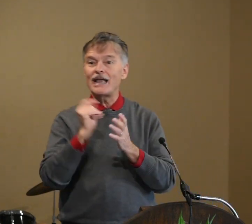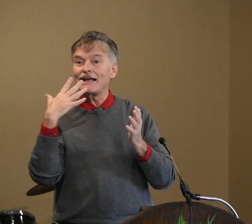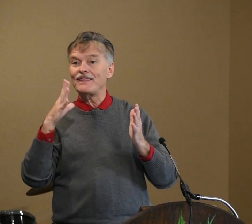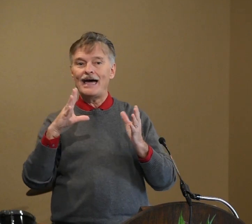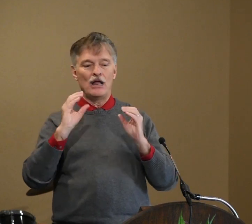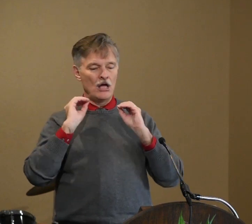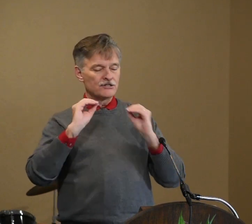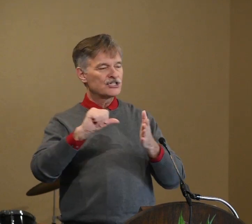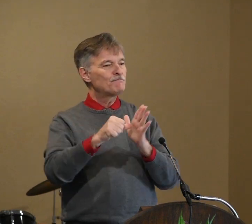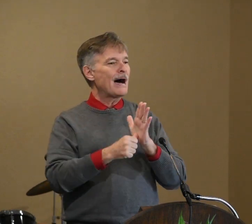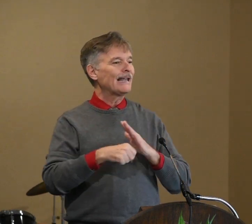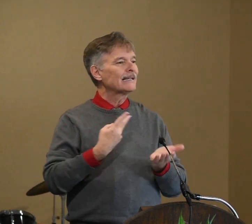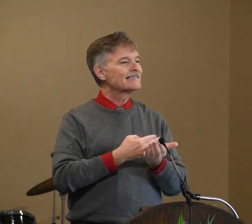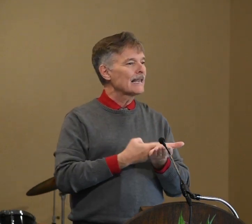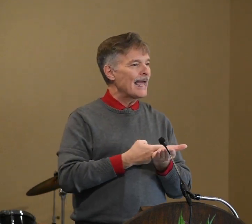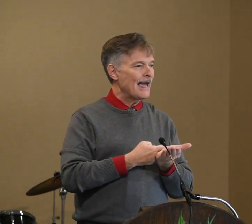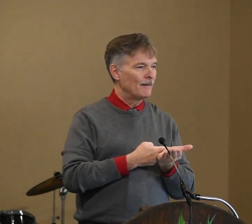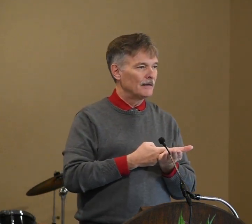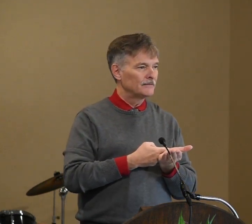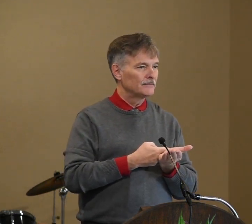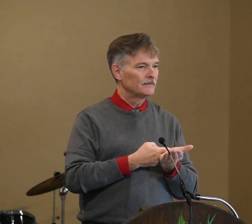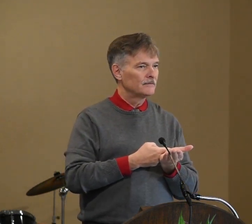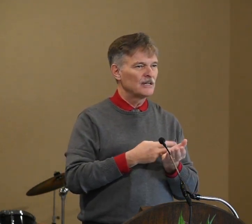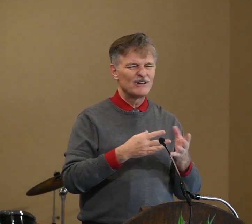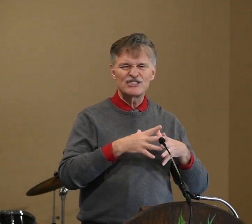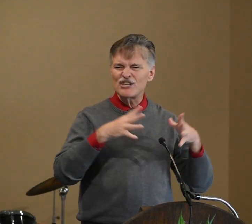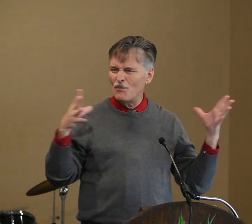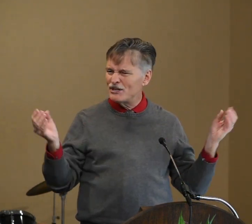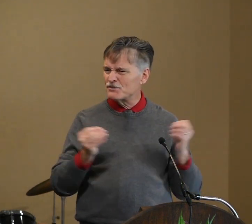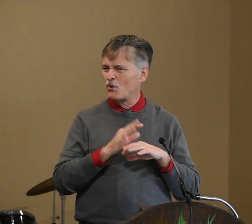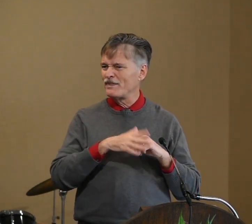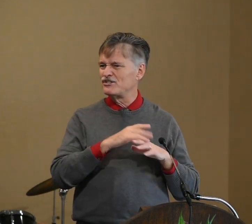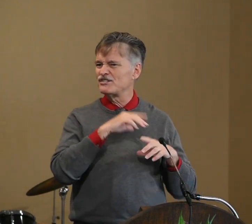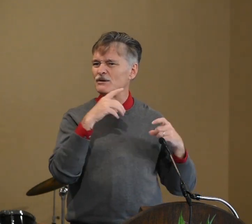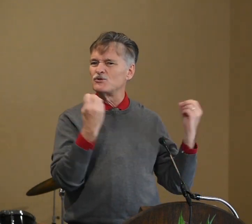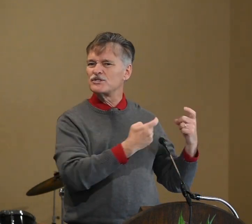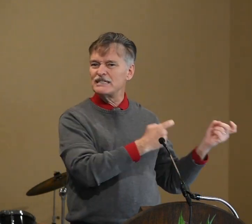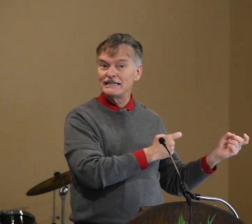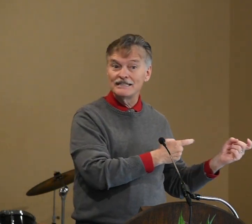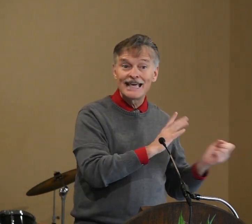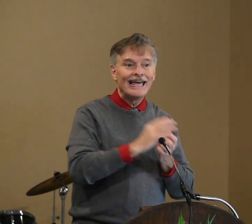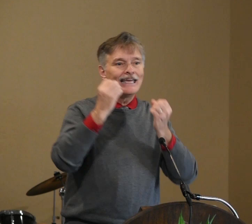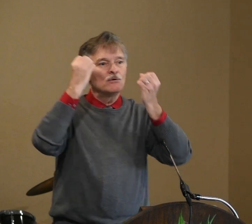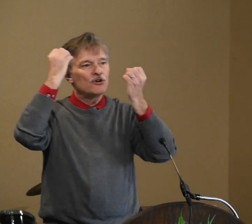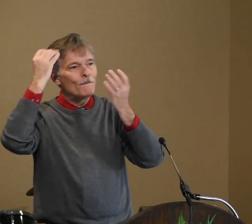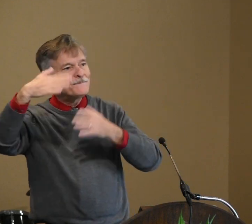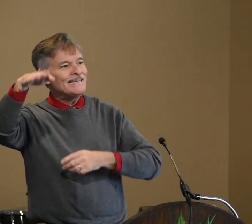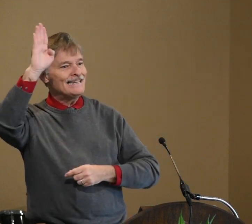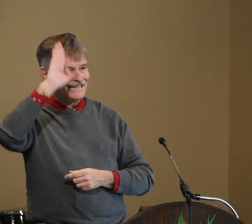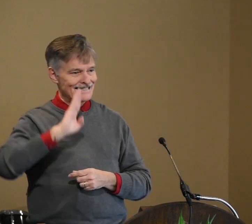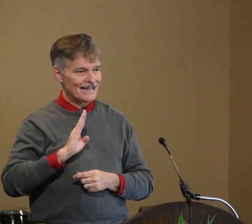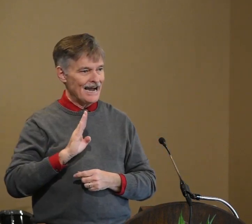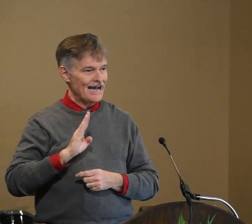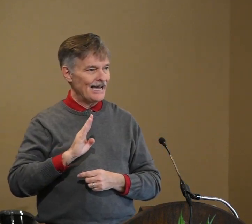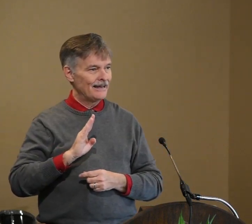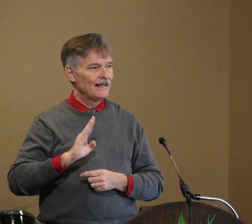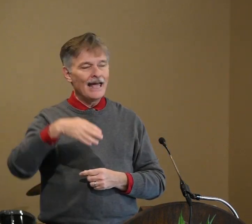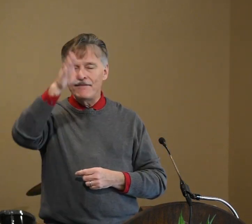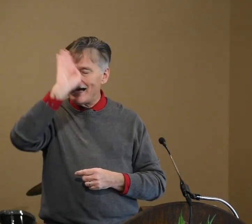like that spotless lamb. No, it's so much more than just he was sinless. He was obedient to God. And that's